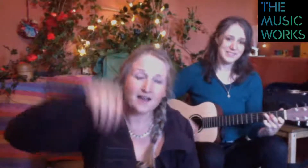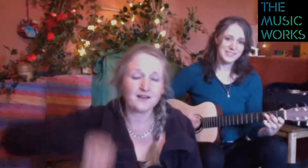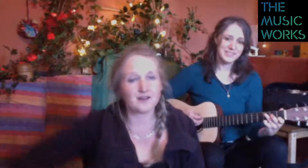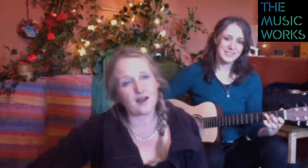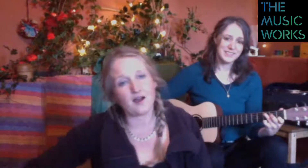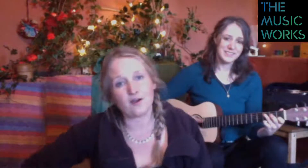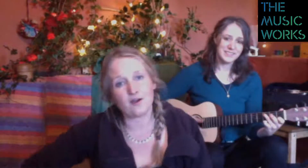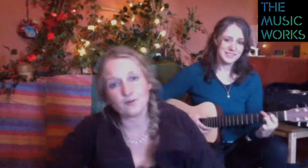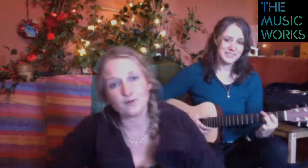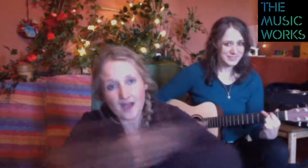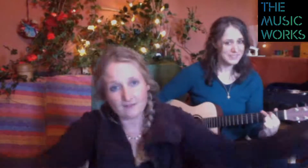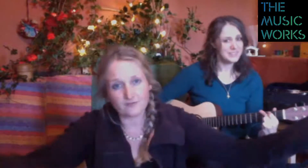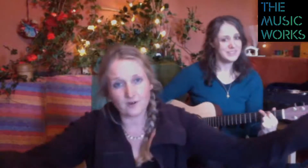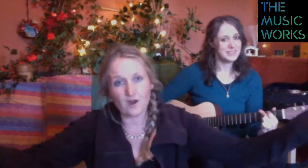Hello, everyone.